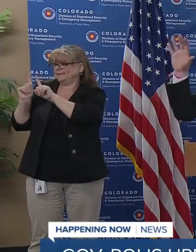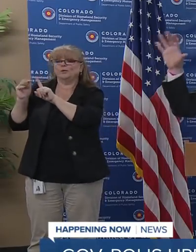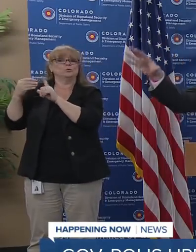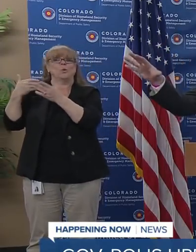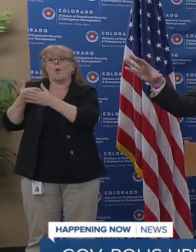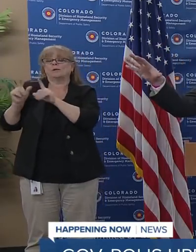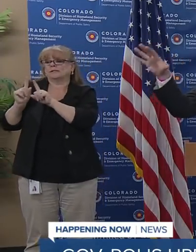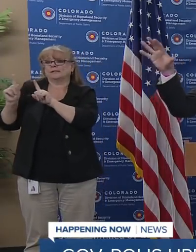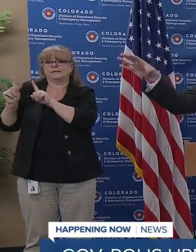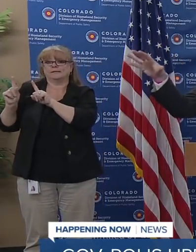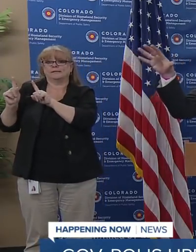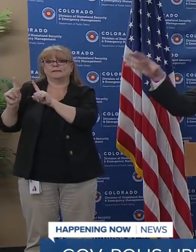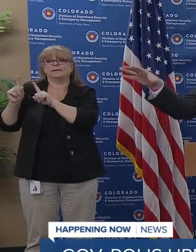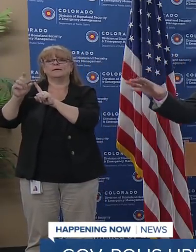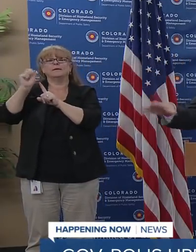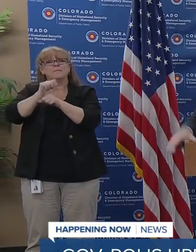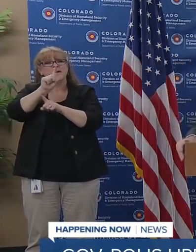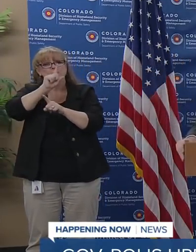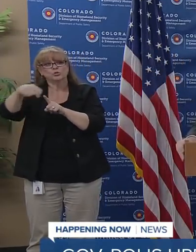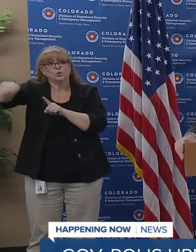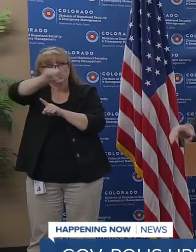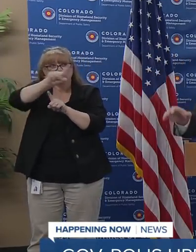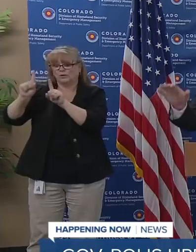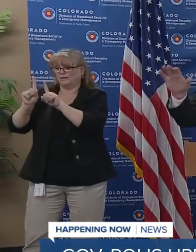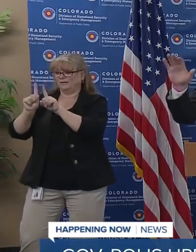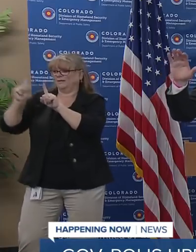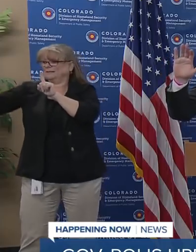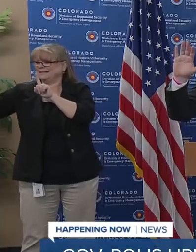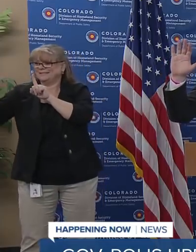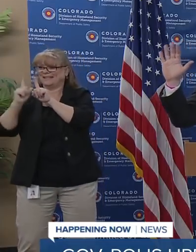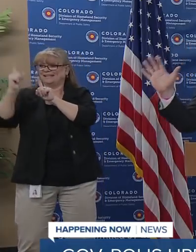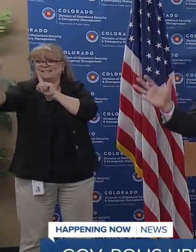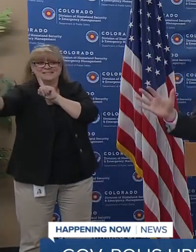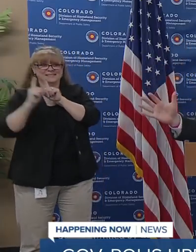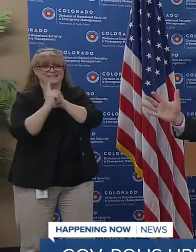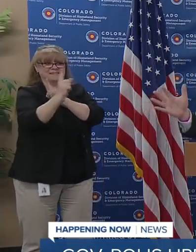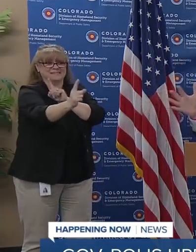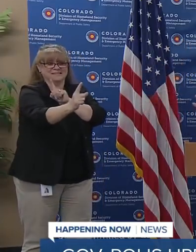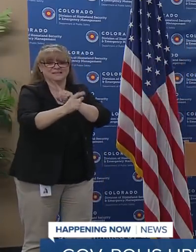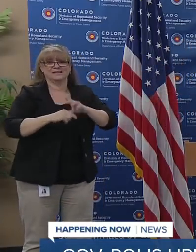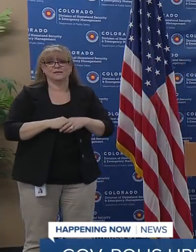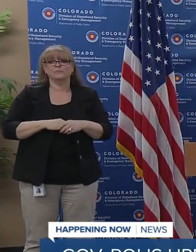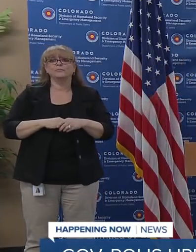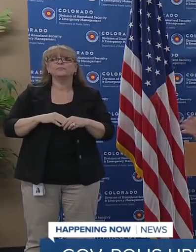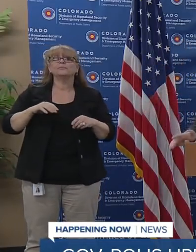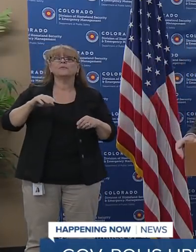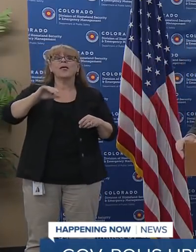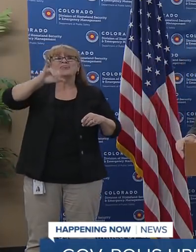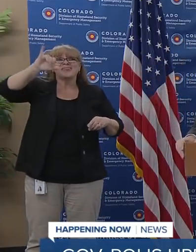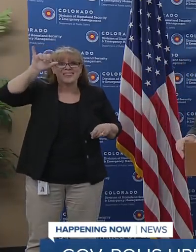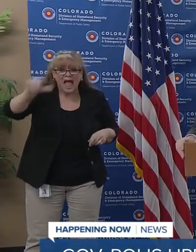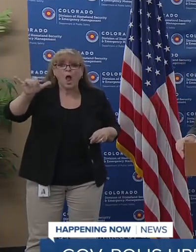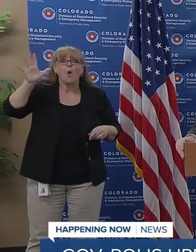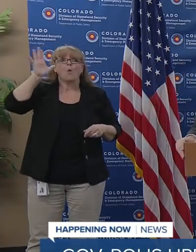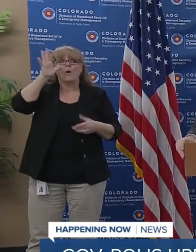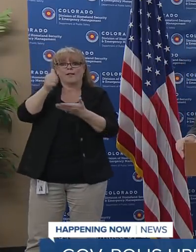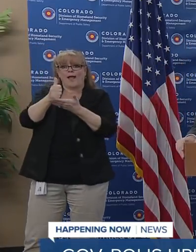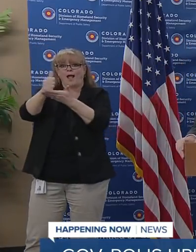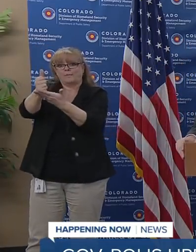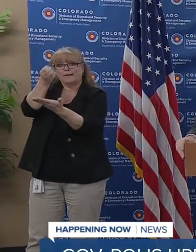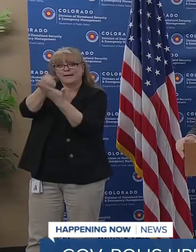productivity, minimize physical proximity. That is the economic and the health. They don't need to be mutually exclusive, and they